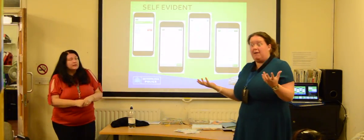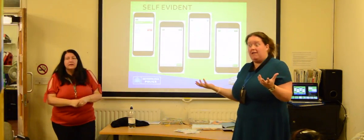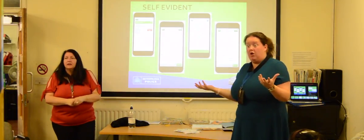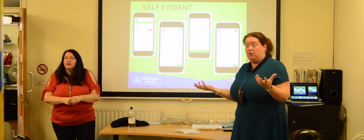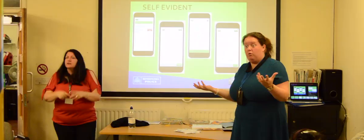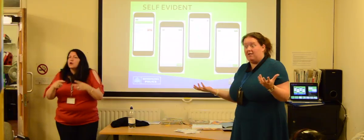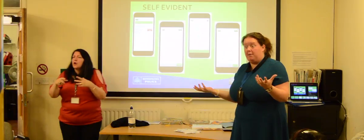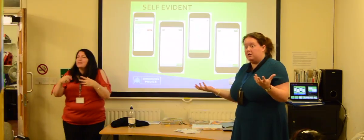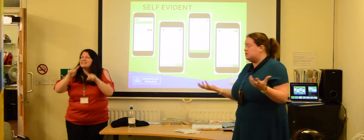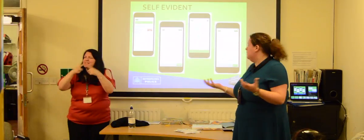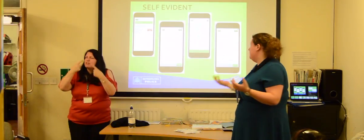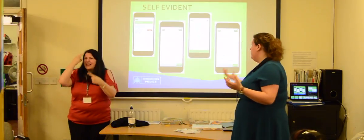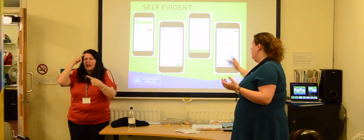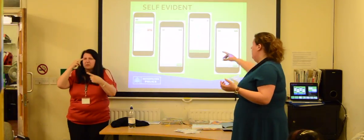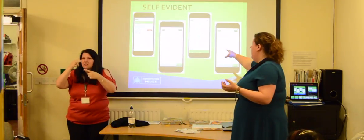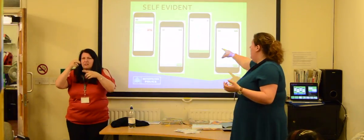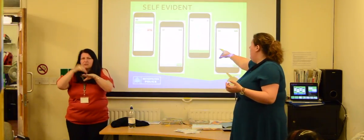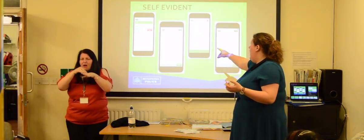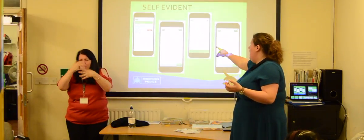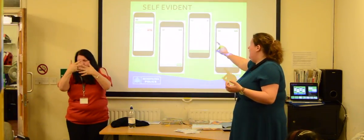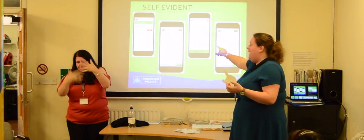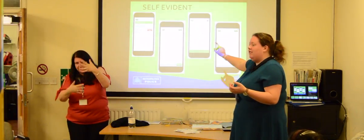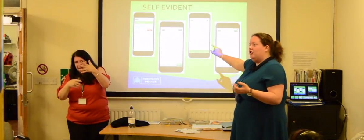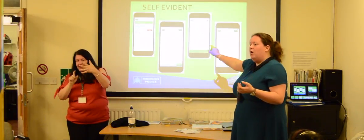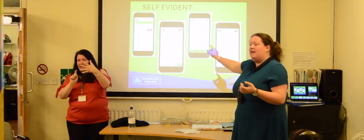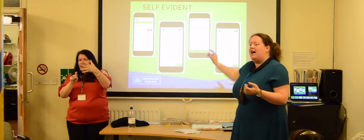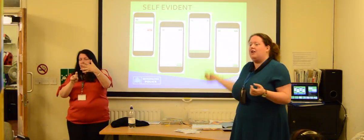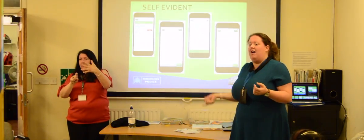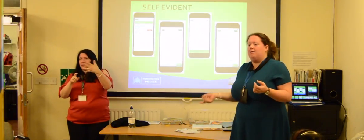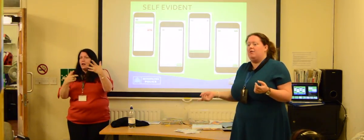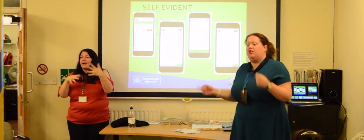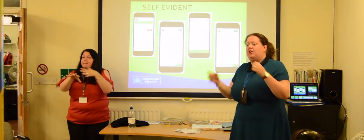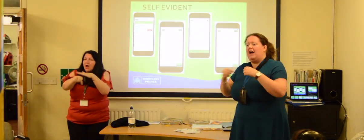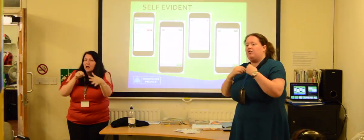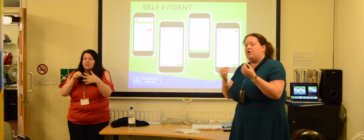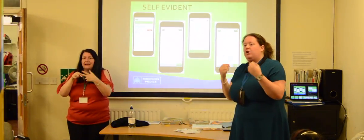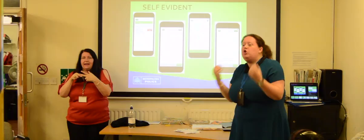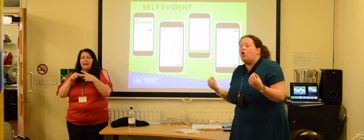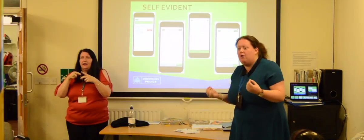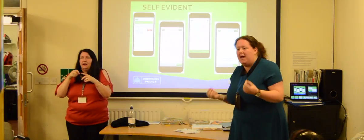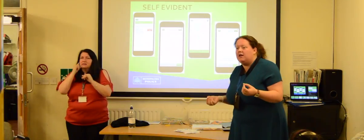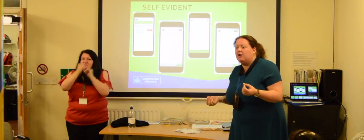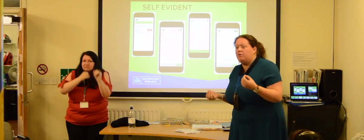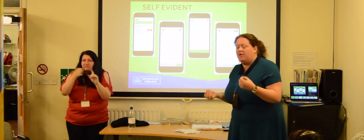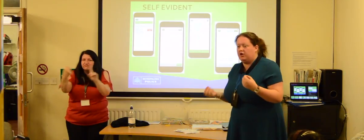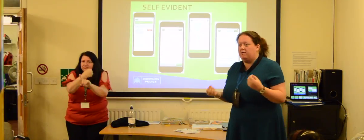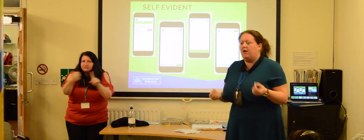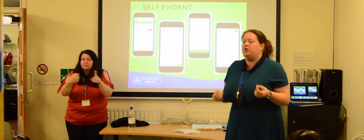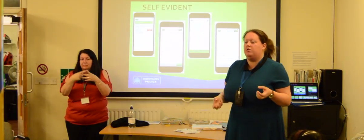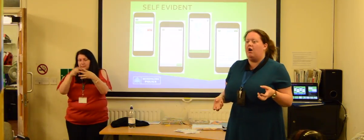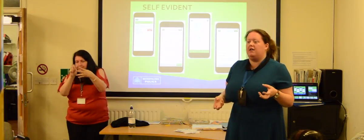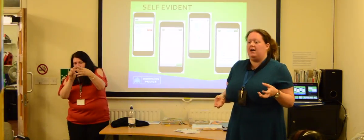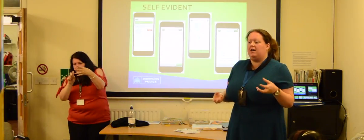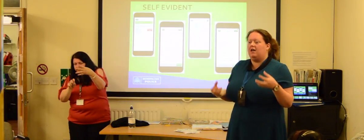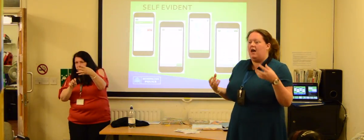it is based on what's happened. And then it asks you, was it a hate crime? It asks you for your opinion of whether you felt